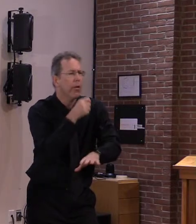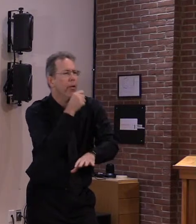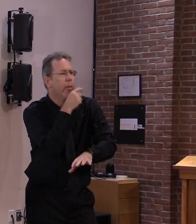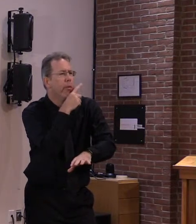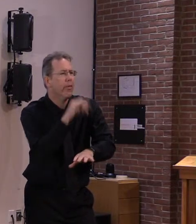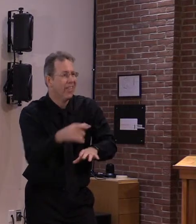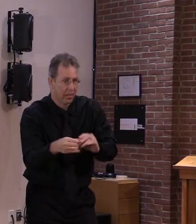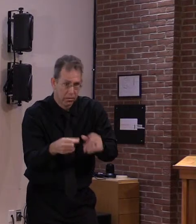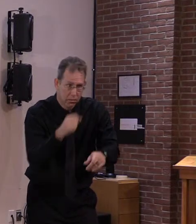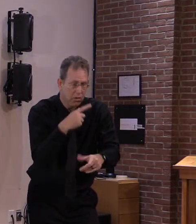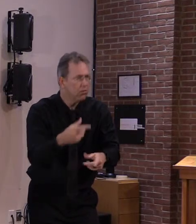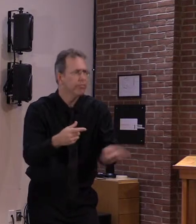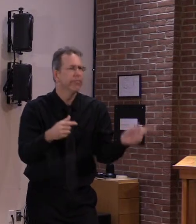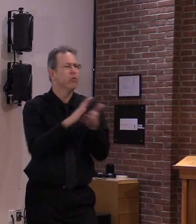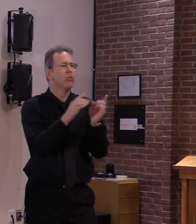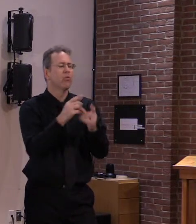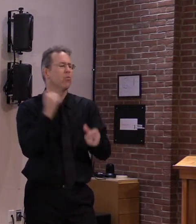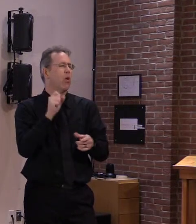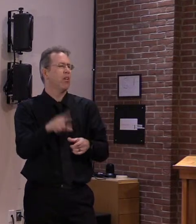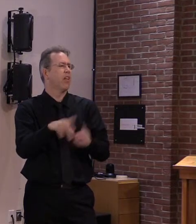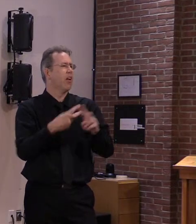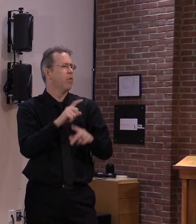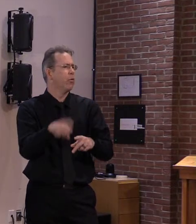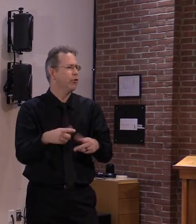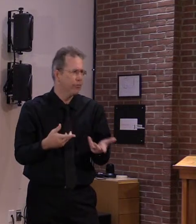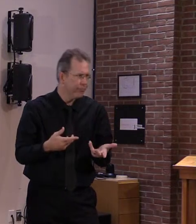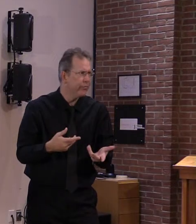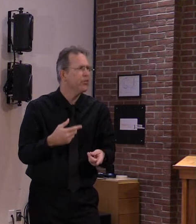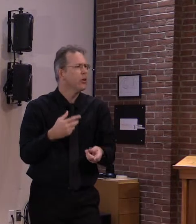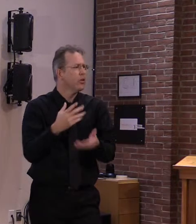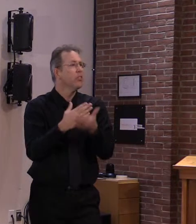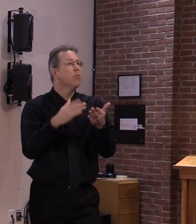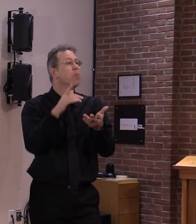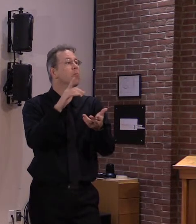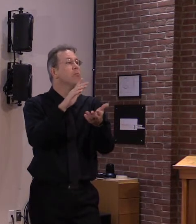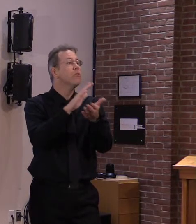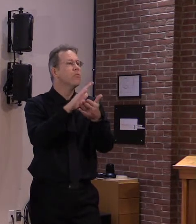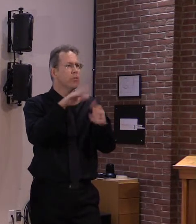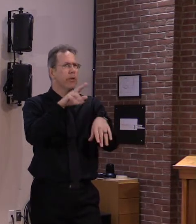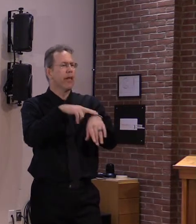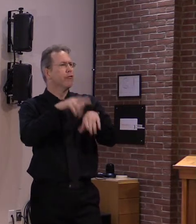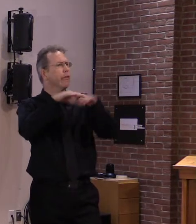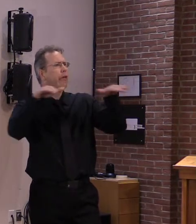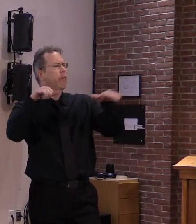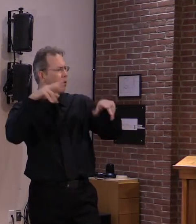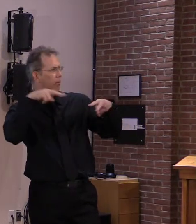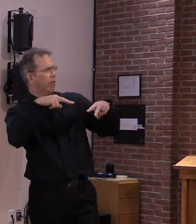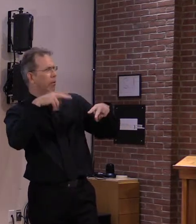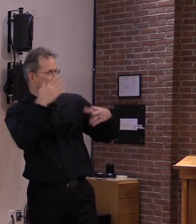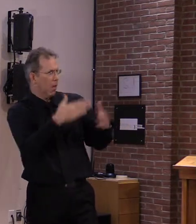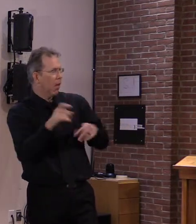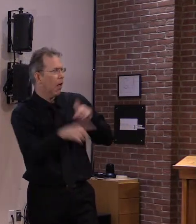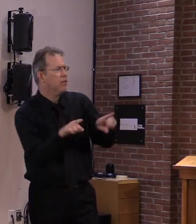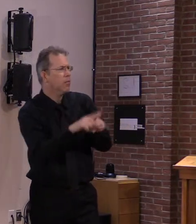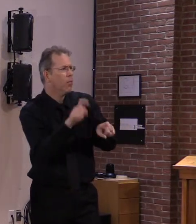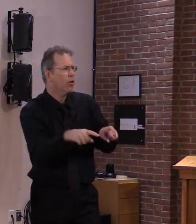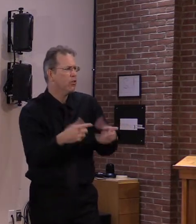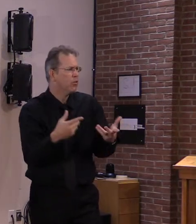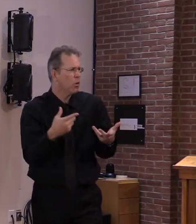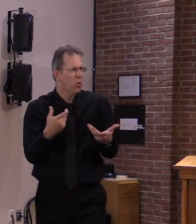in on Saturday the 21st. The person who was interviewed has been contacted, and in that informational